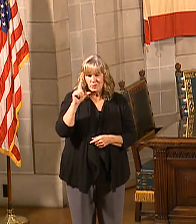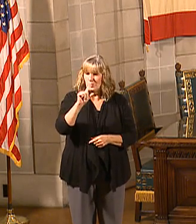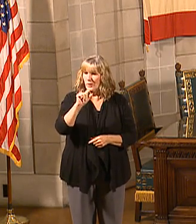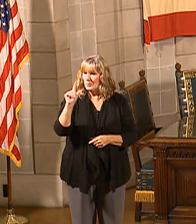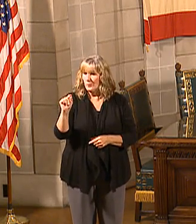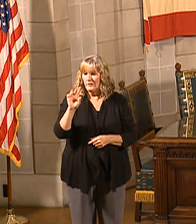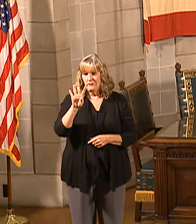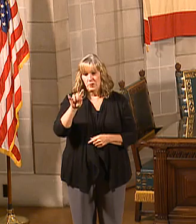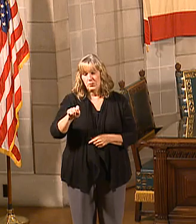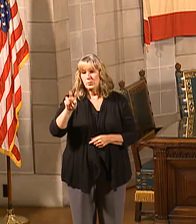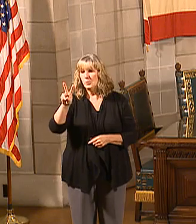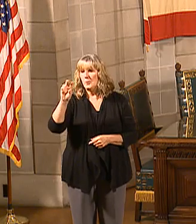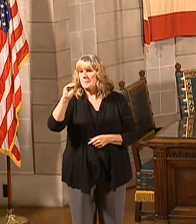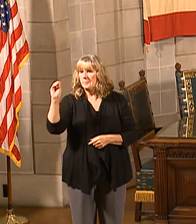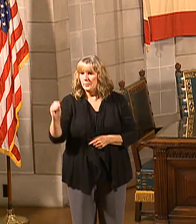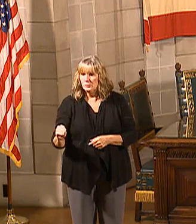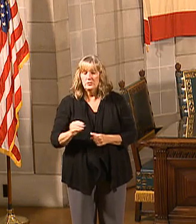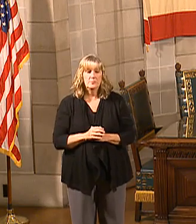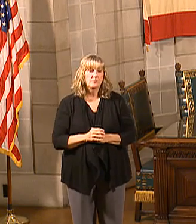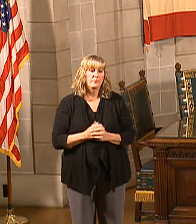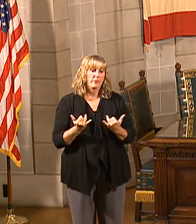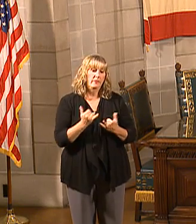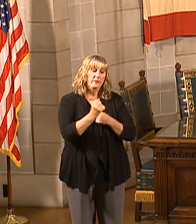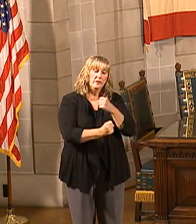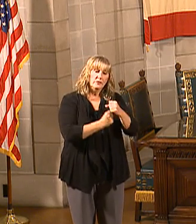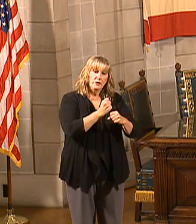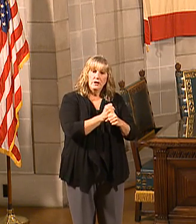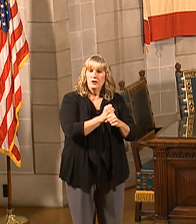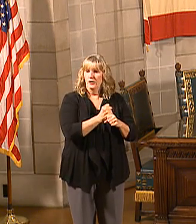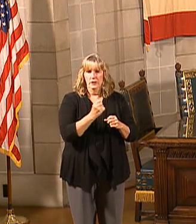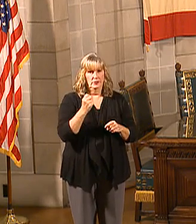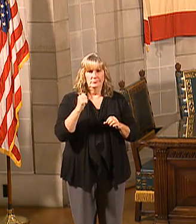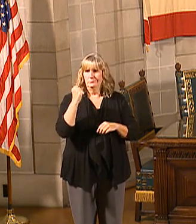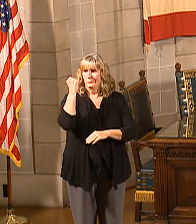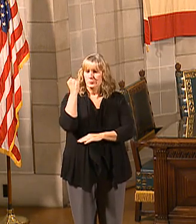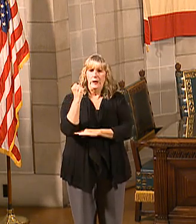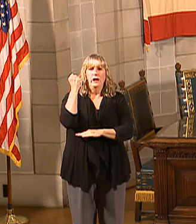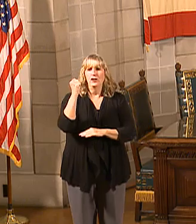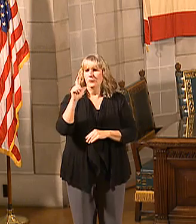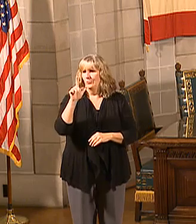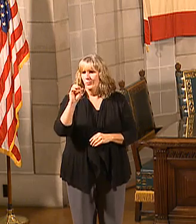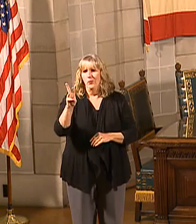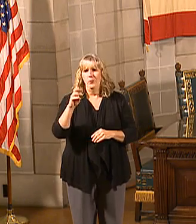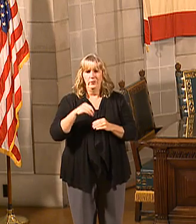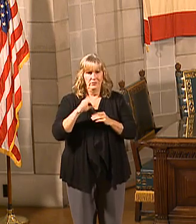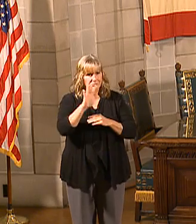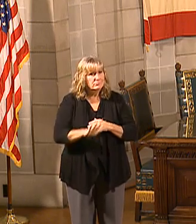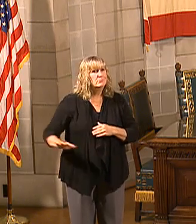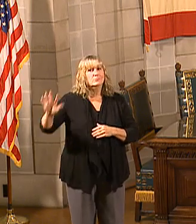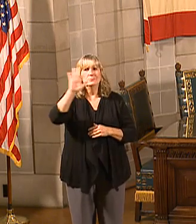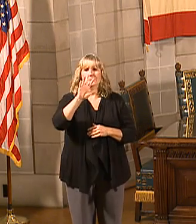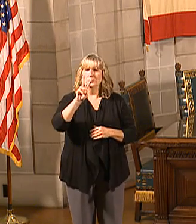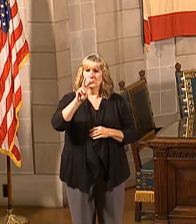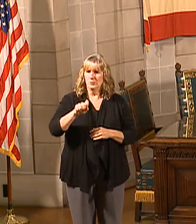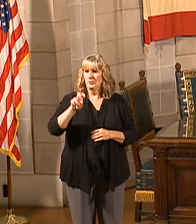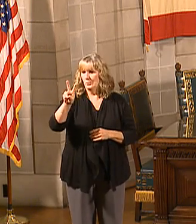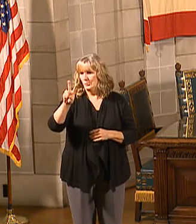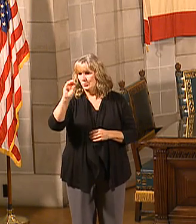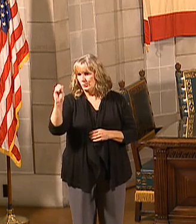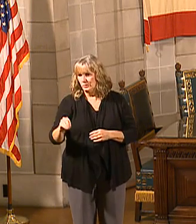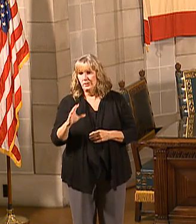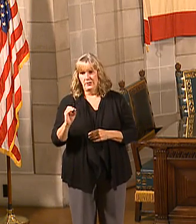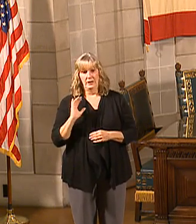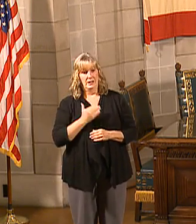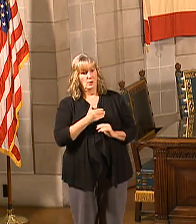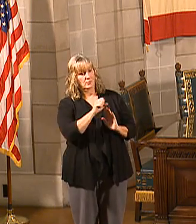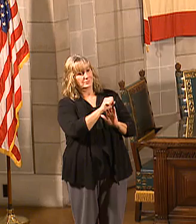at 4.2%. And this year, we've got a record low, not only for the nation at 2.2%, but a record low for our state. We've